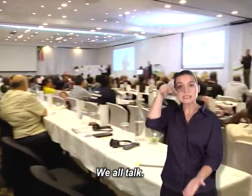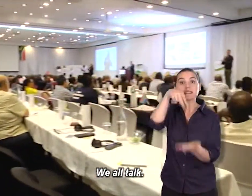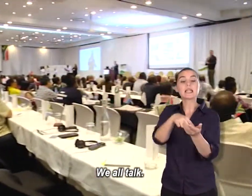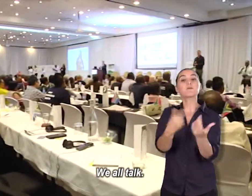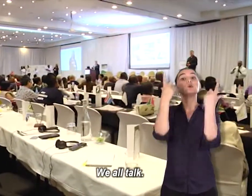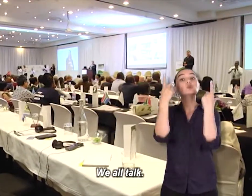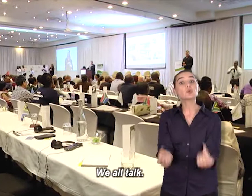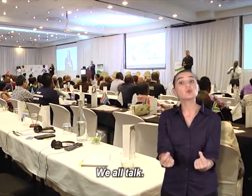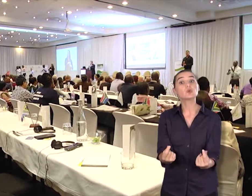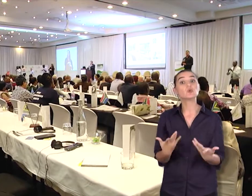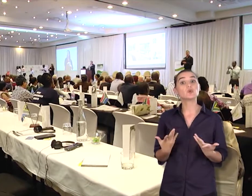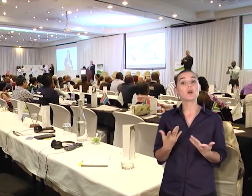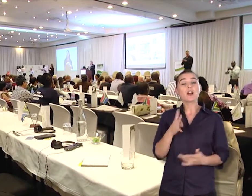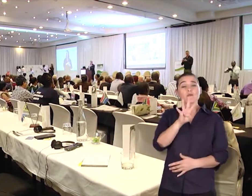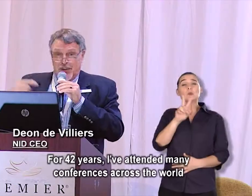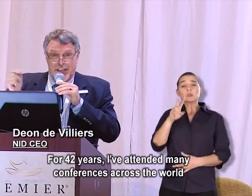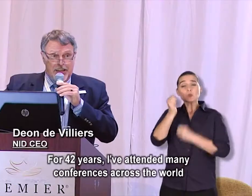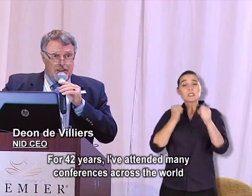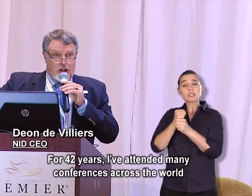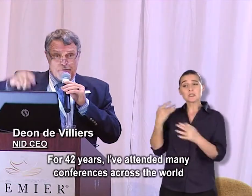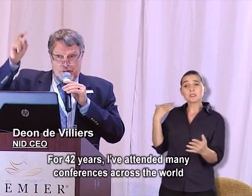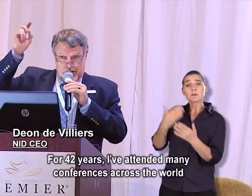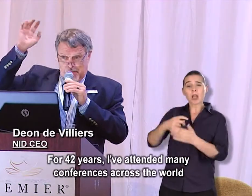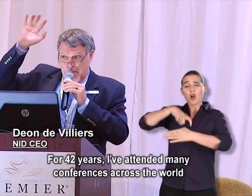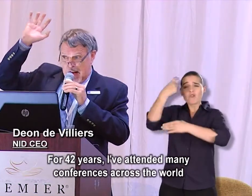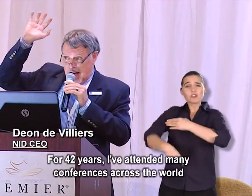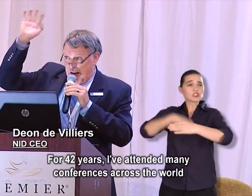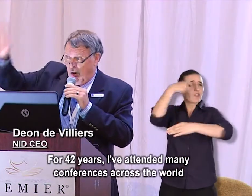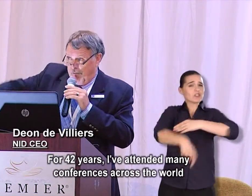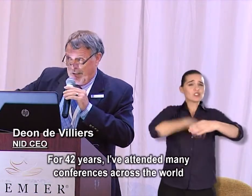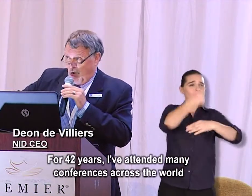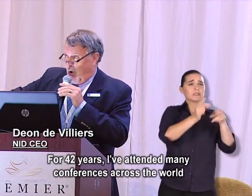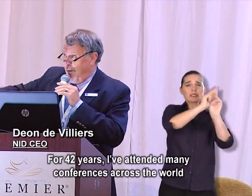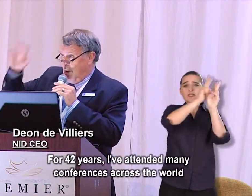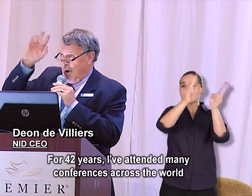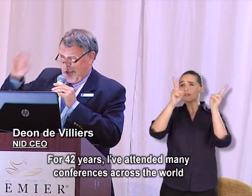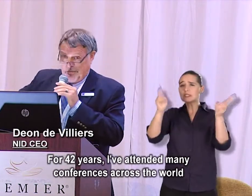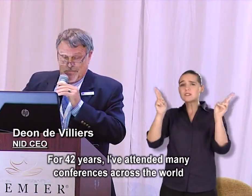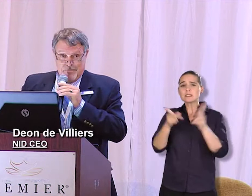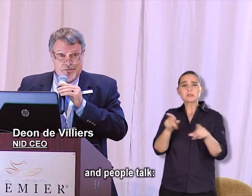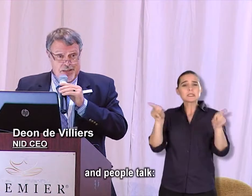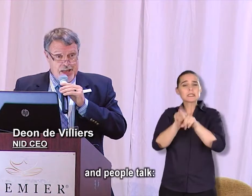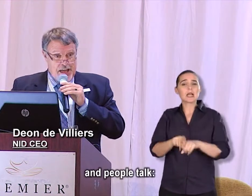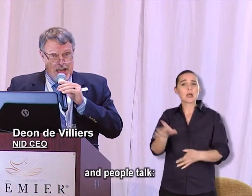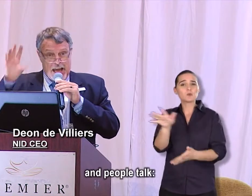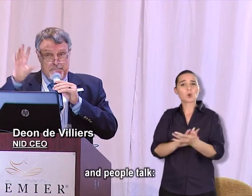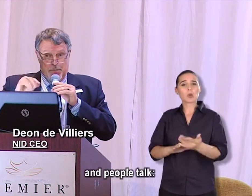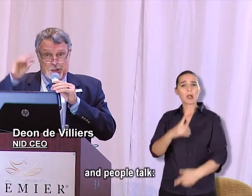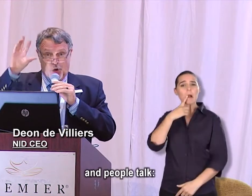talk. For 42 years, I've attended many conferences all over the world. And people